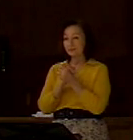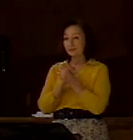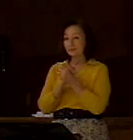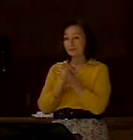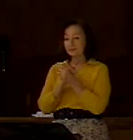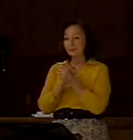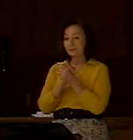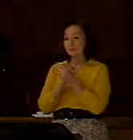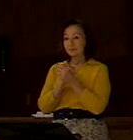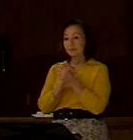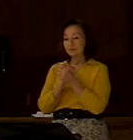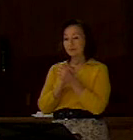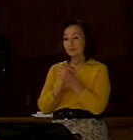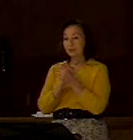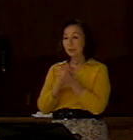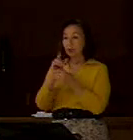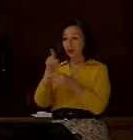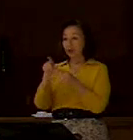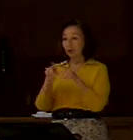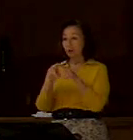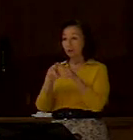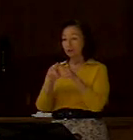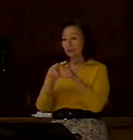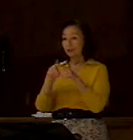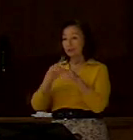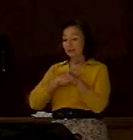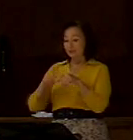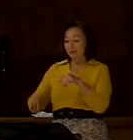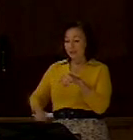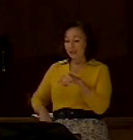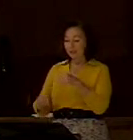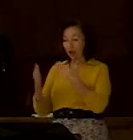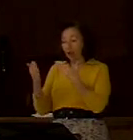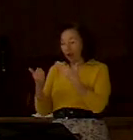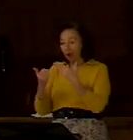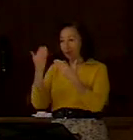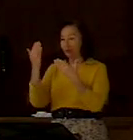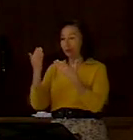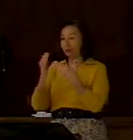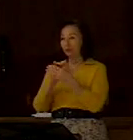Or are you like King Agrippa? Almost